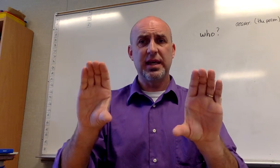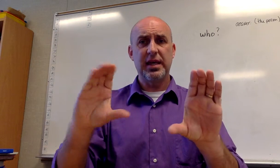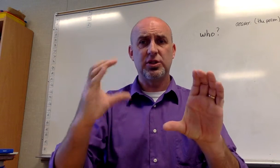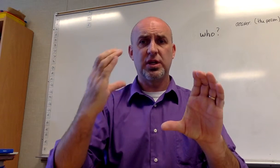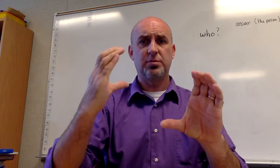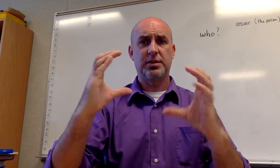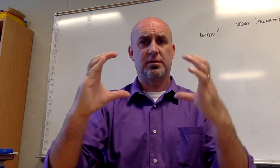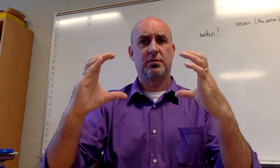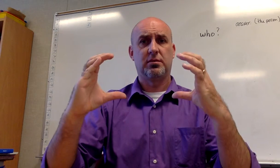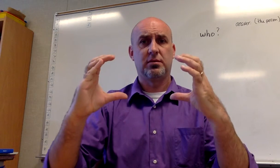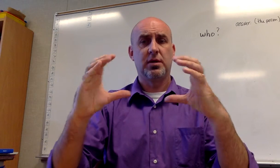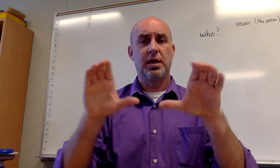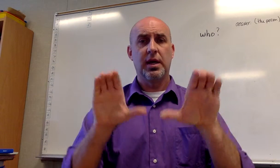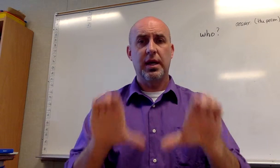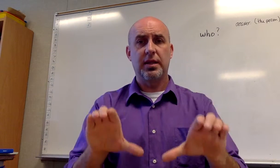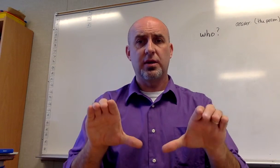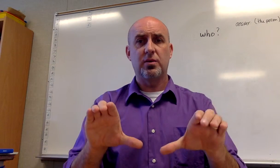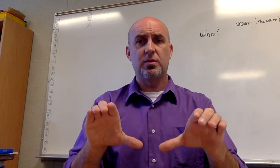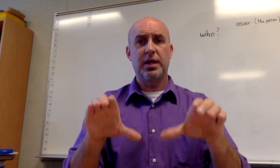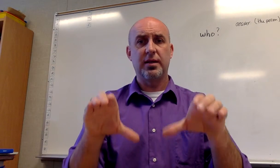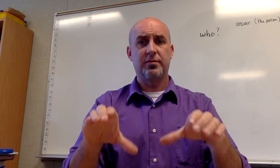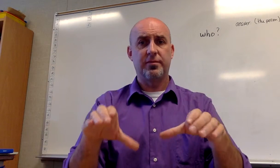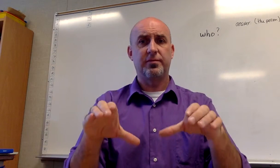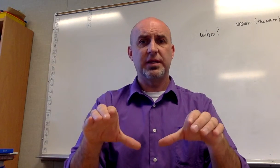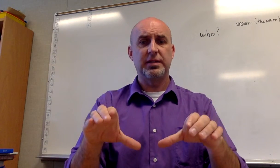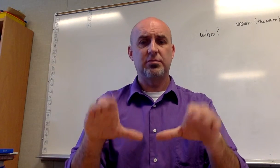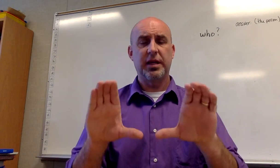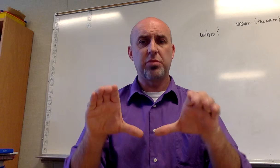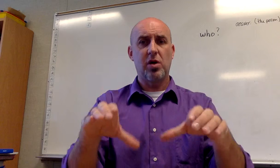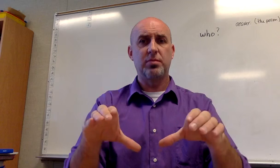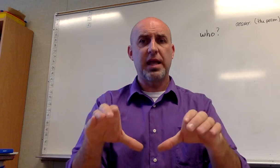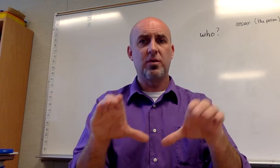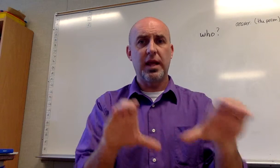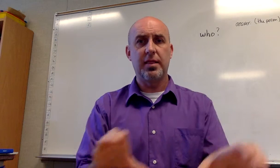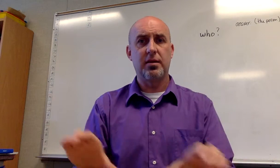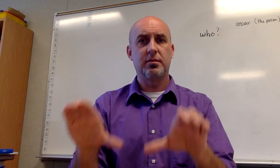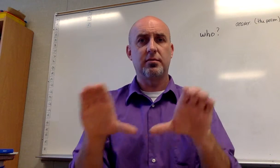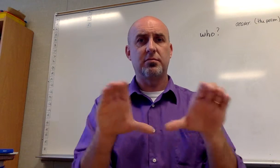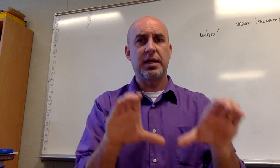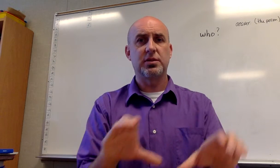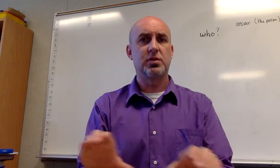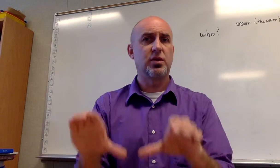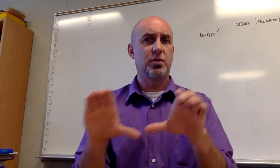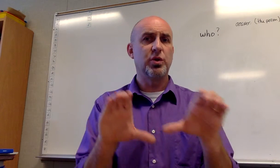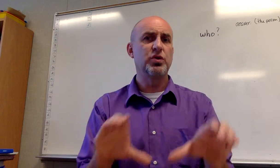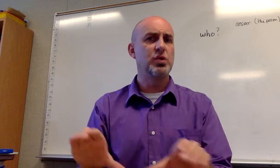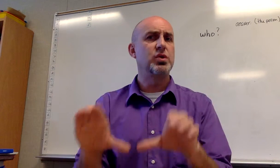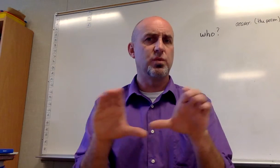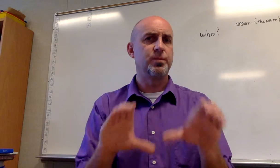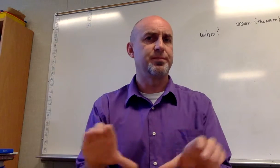hand shapes, and they go kind of face like palm down and then make a circular motion, do.